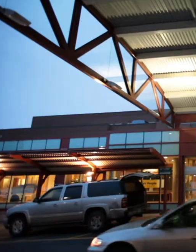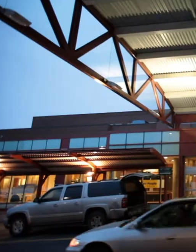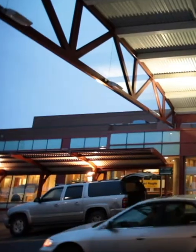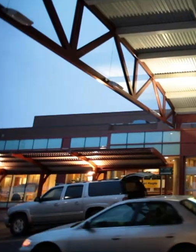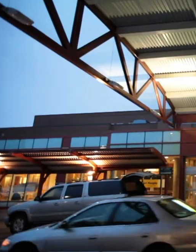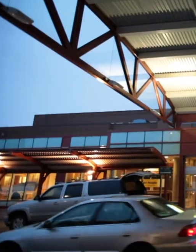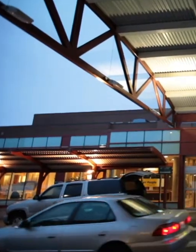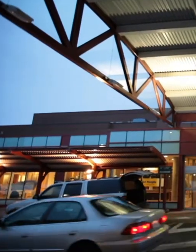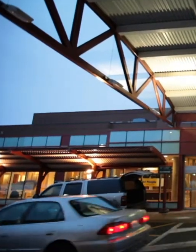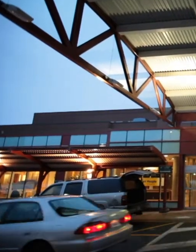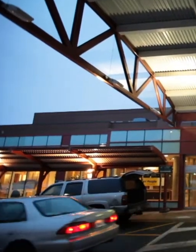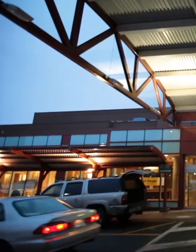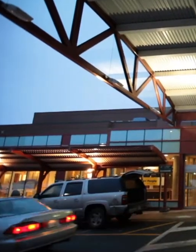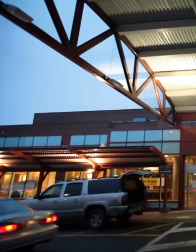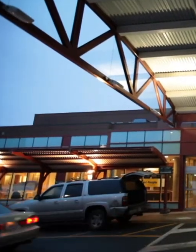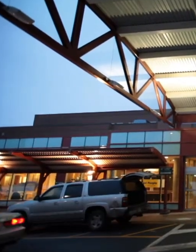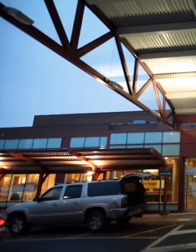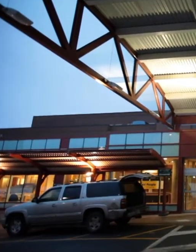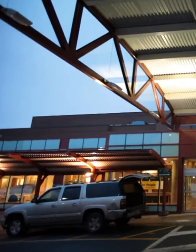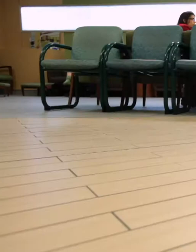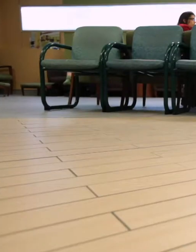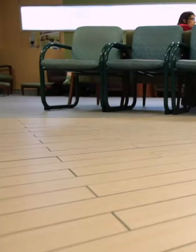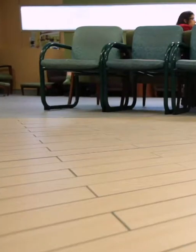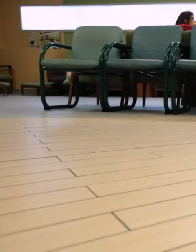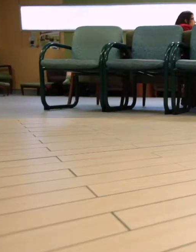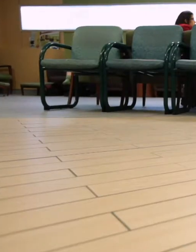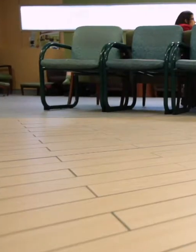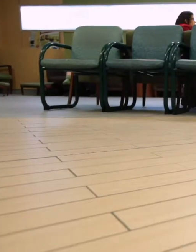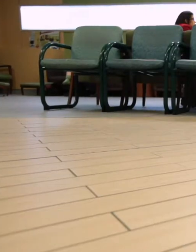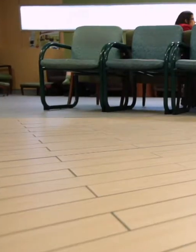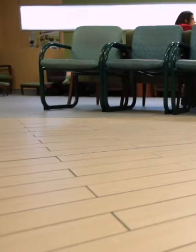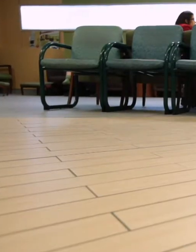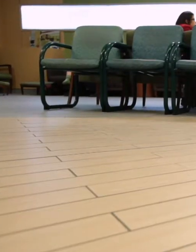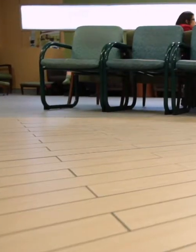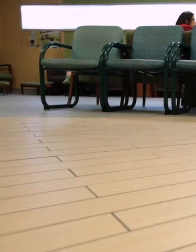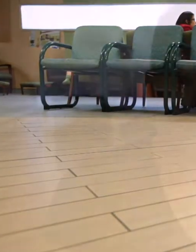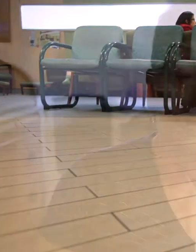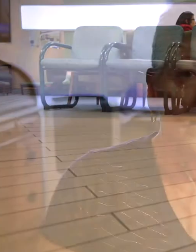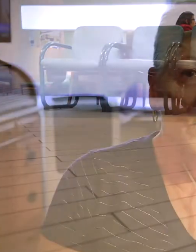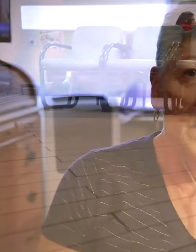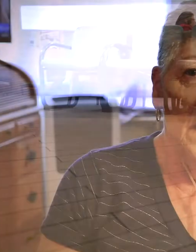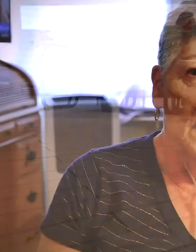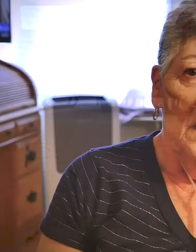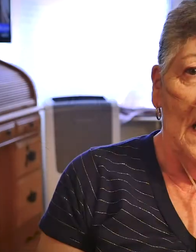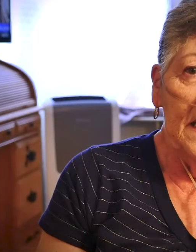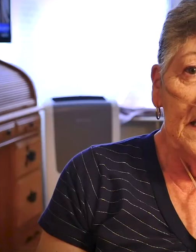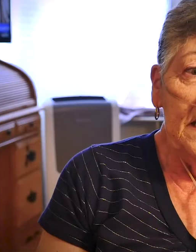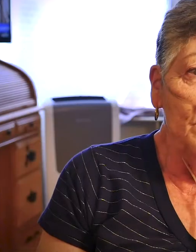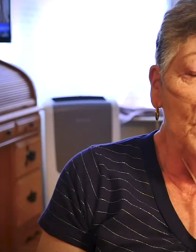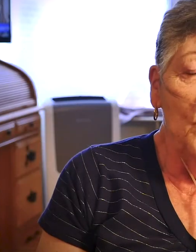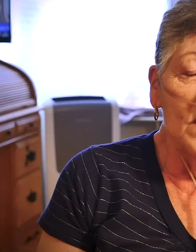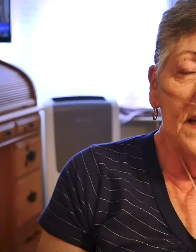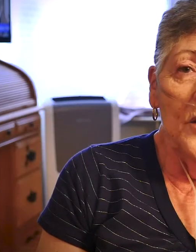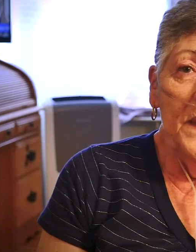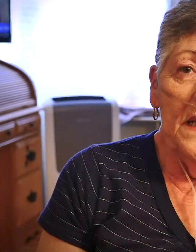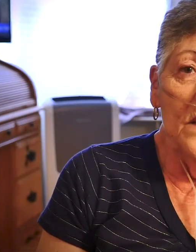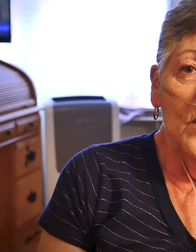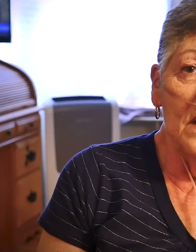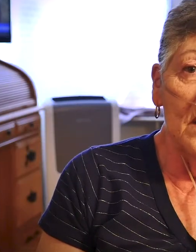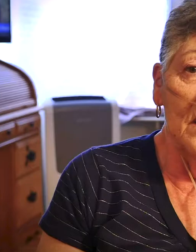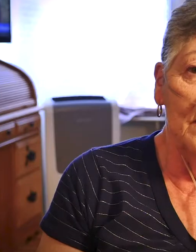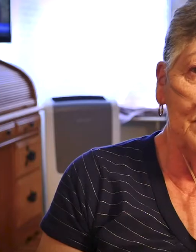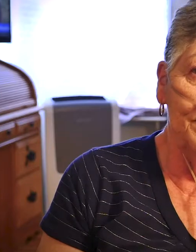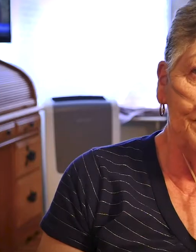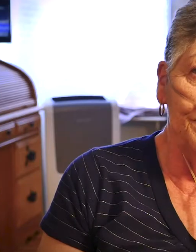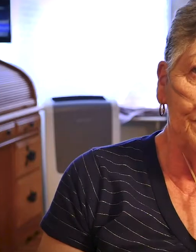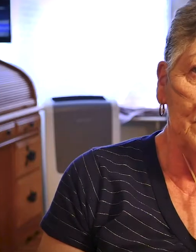got inside the door, sat down in one of the chairs, and the cleaner found me. I didn't even know what COPD